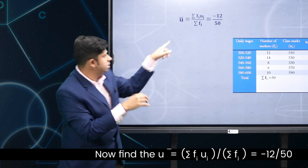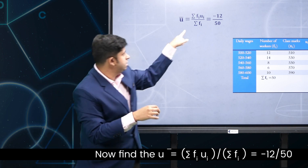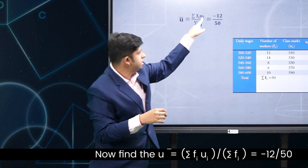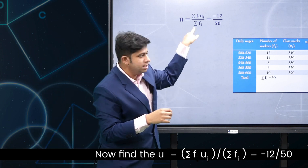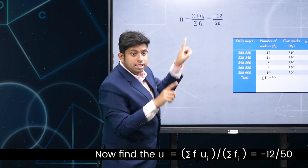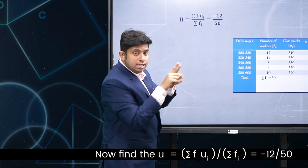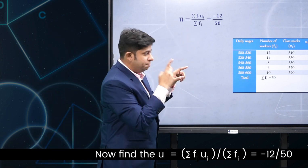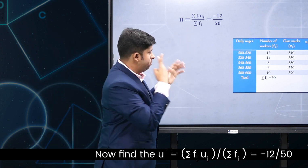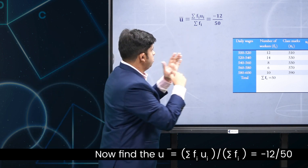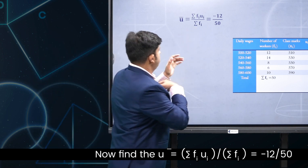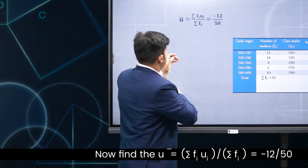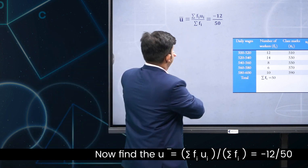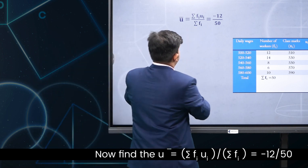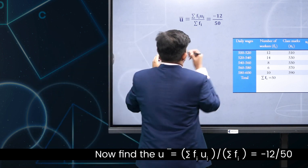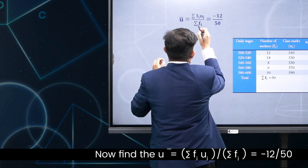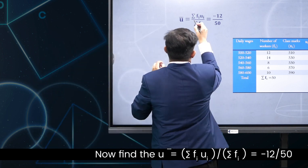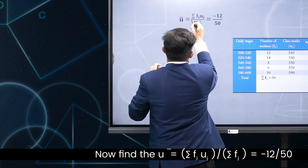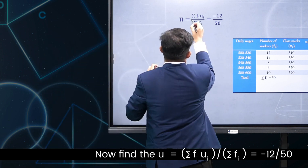the values, we get minus 12 by 50.